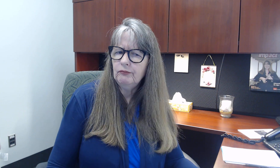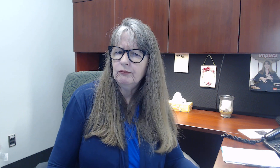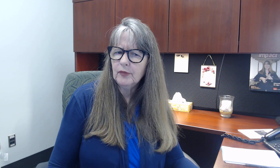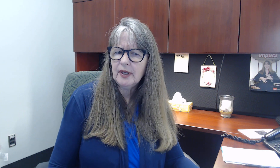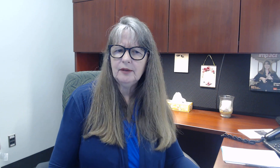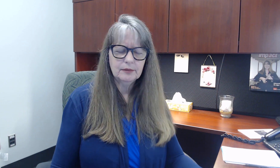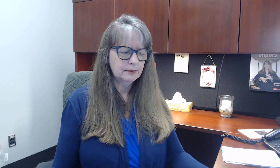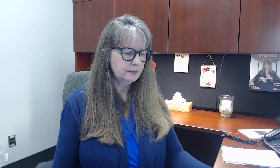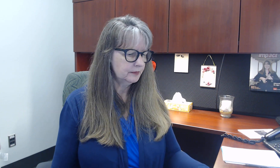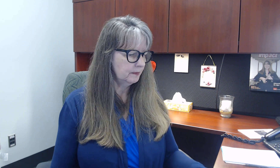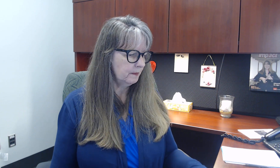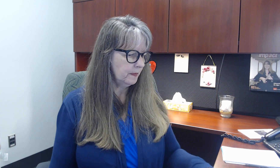really?